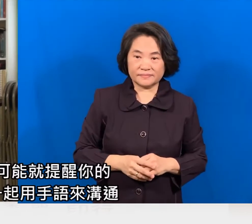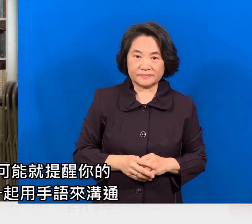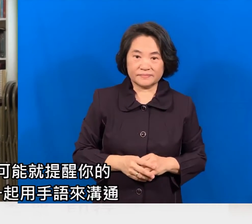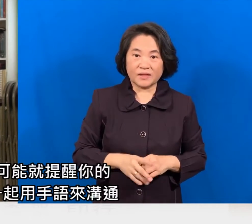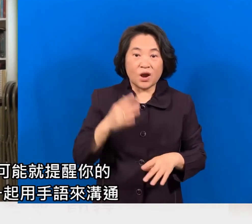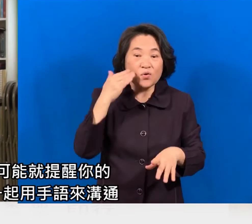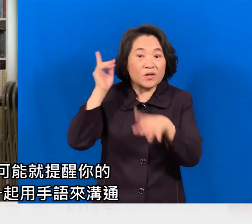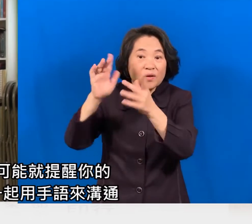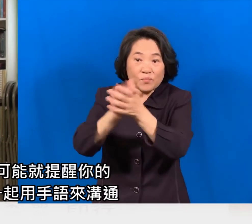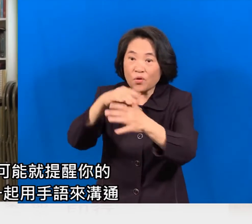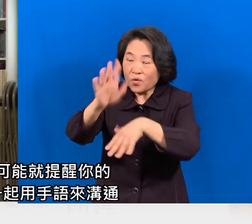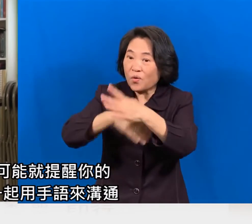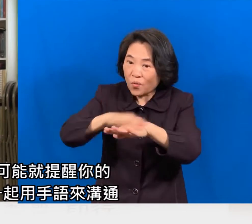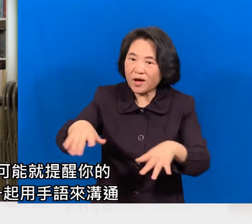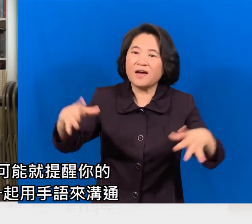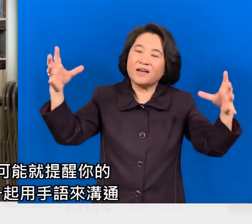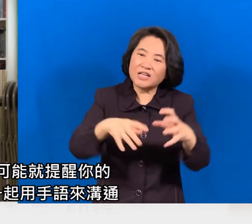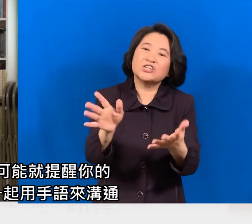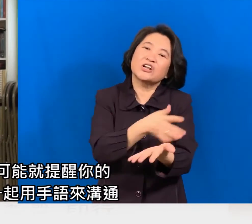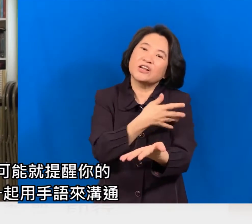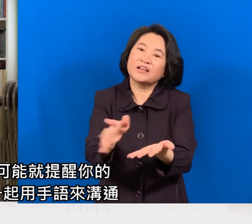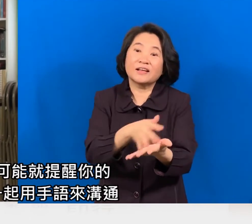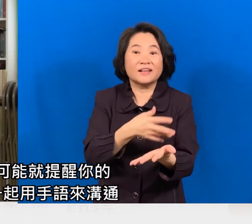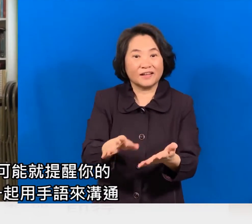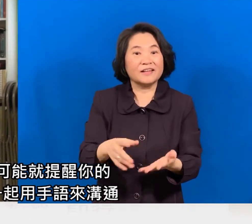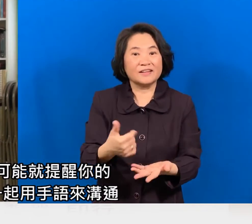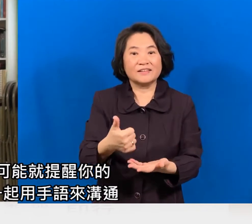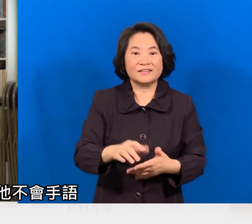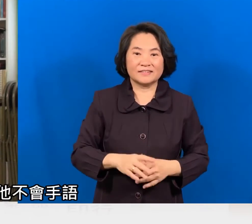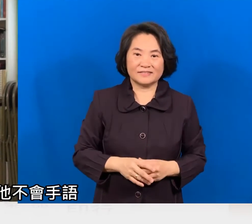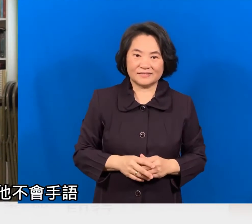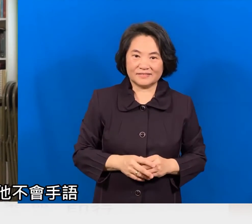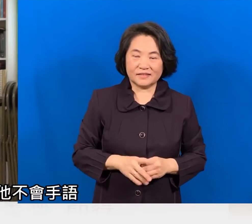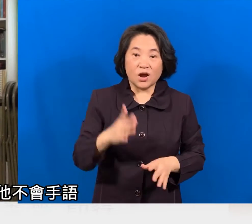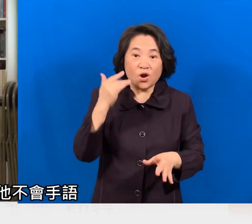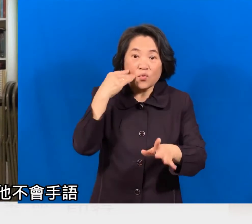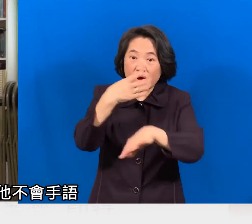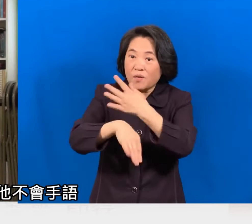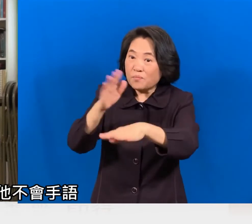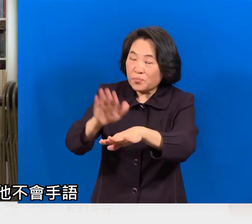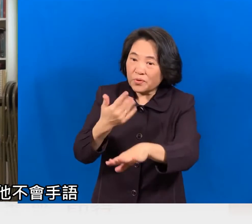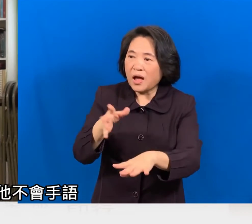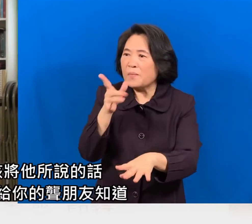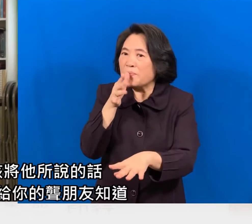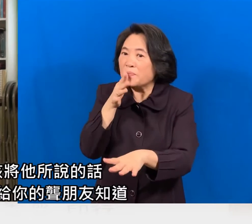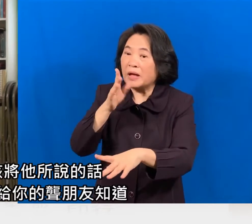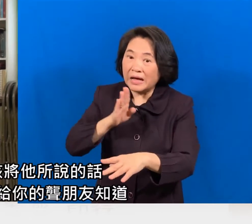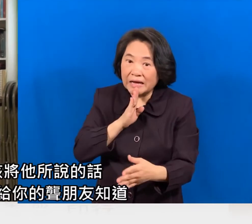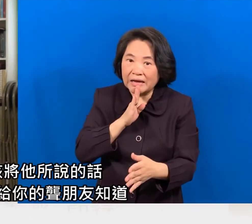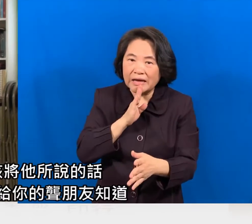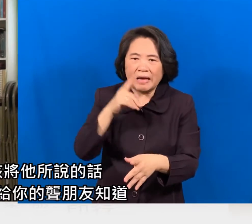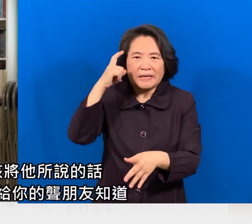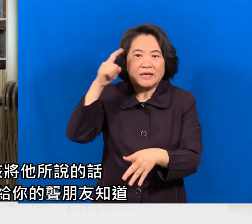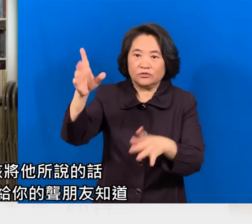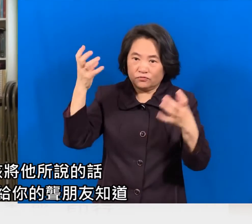so you'll very probably remind your hearing friend to do the same. If he doesn't know sign language, you should try to